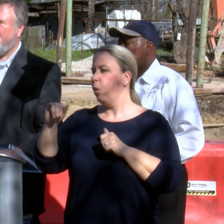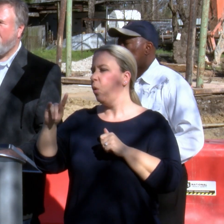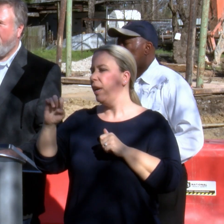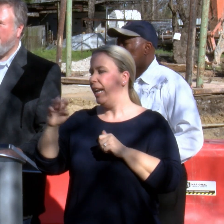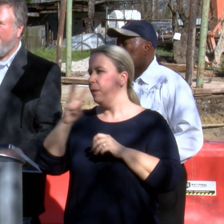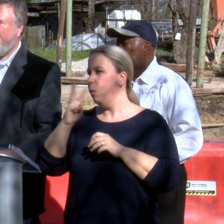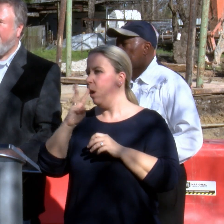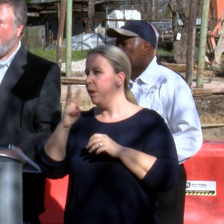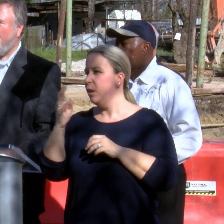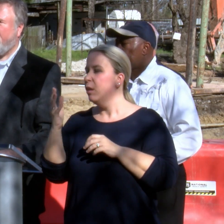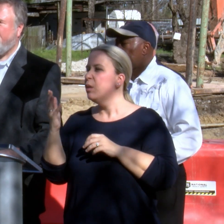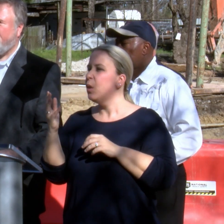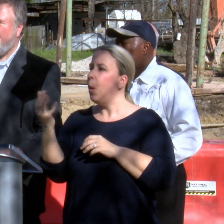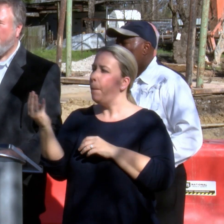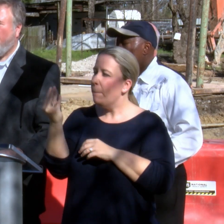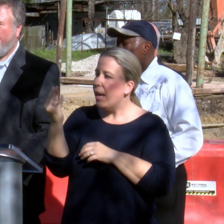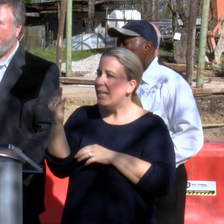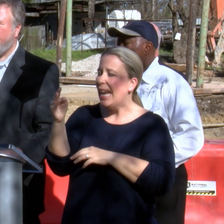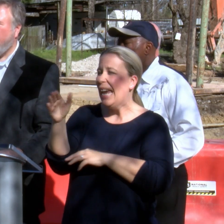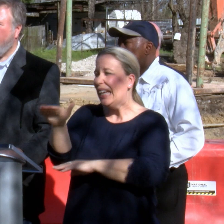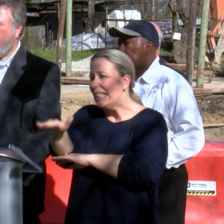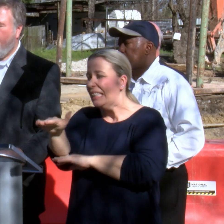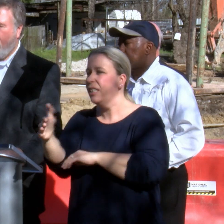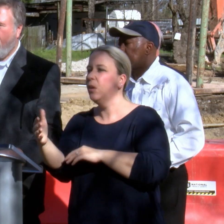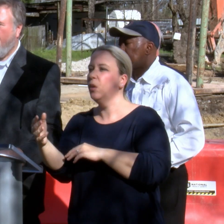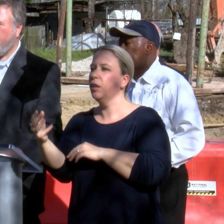in service late Monday, early Tuesday morning.